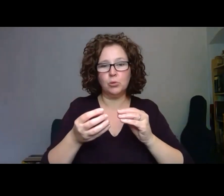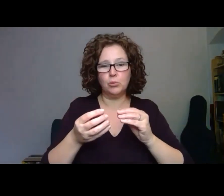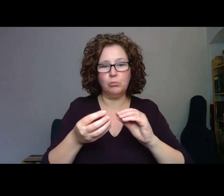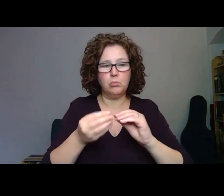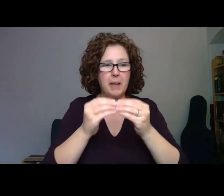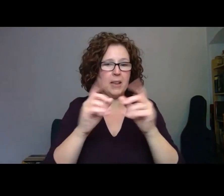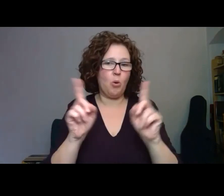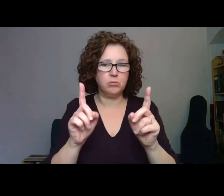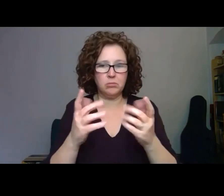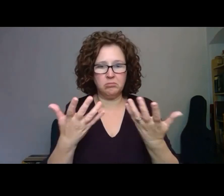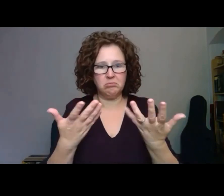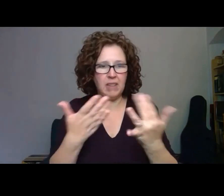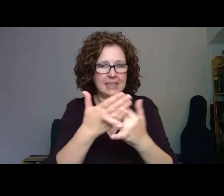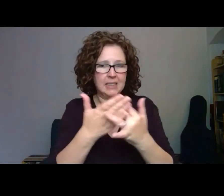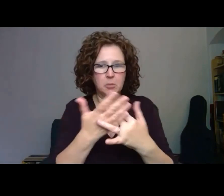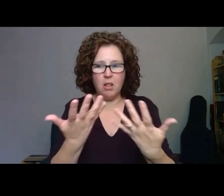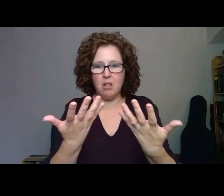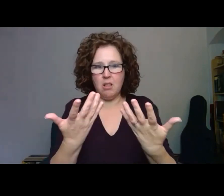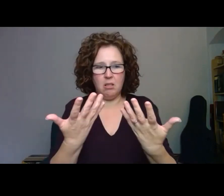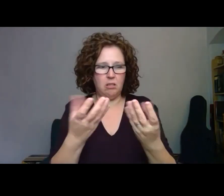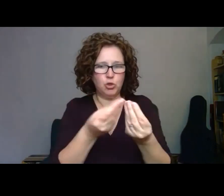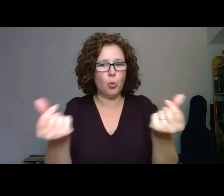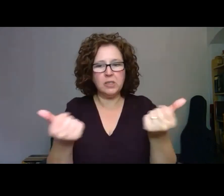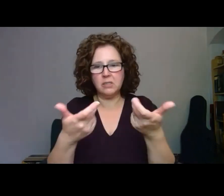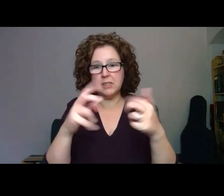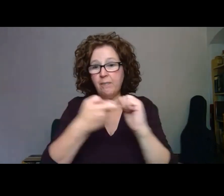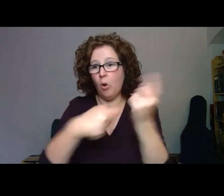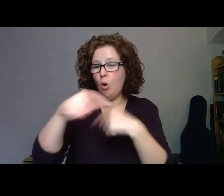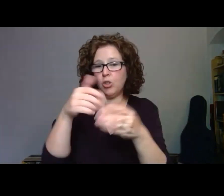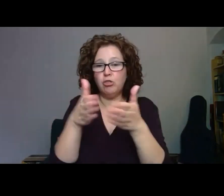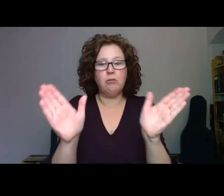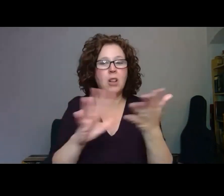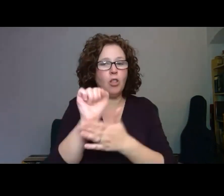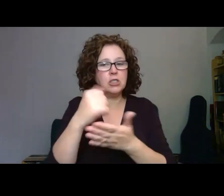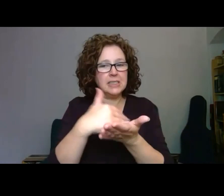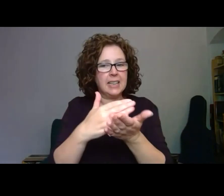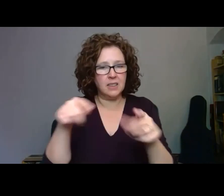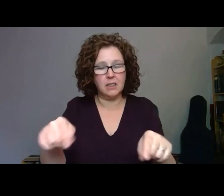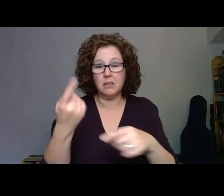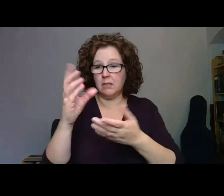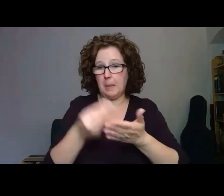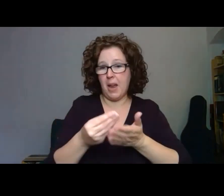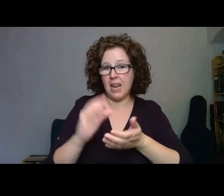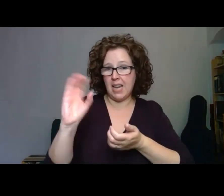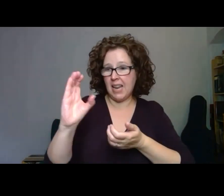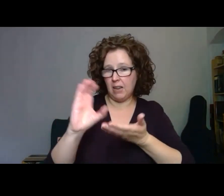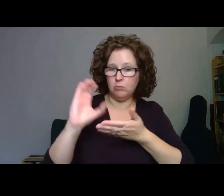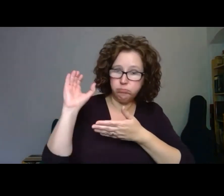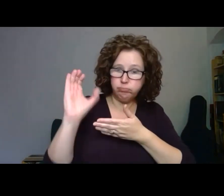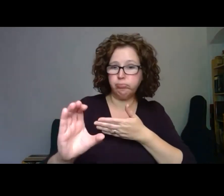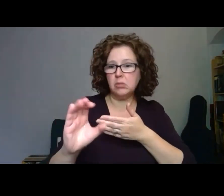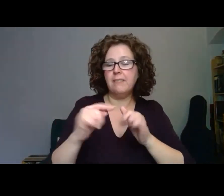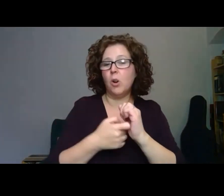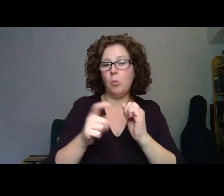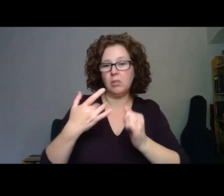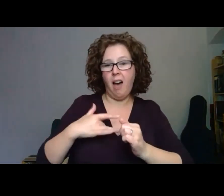to the general cultural sector. What happens is that money was allocated for live